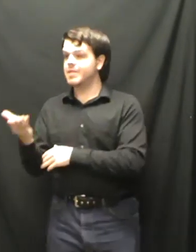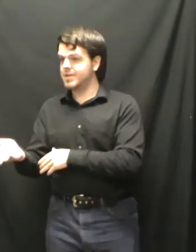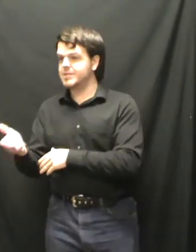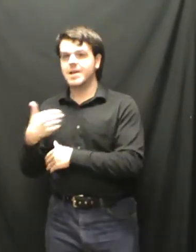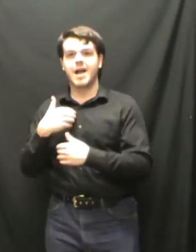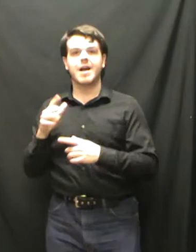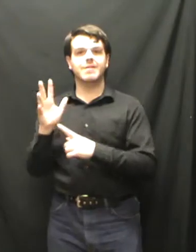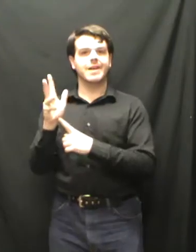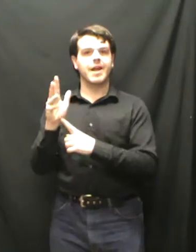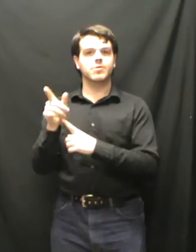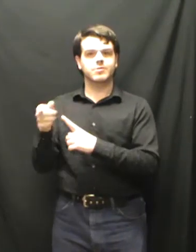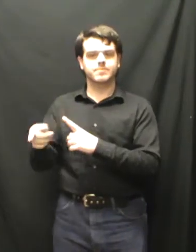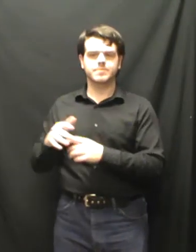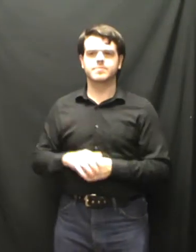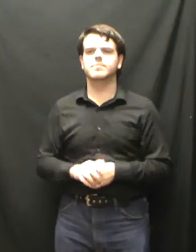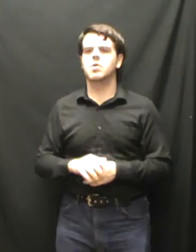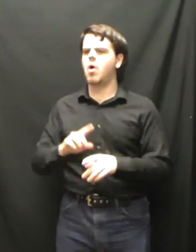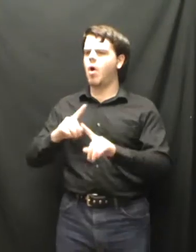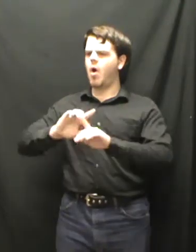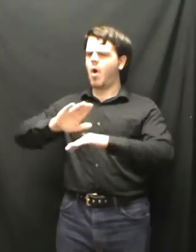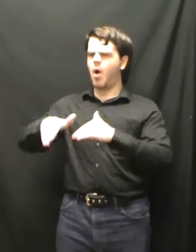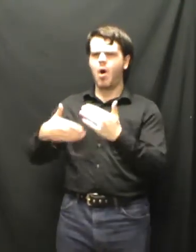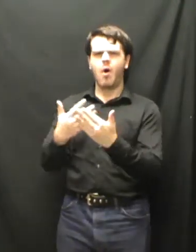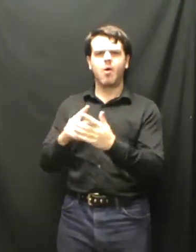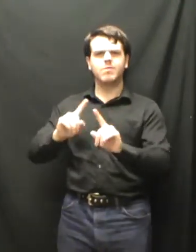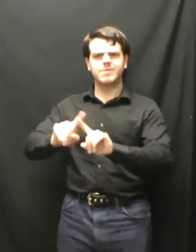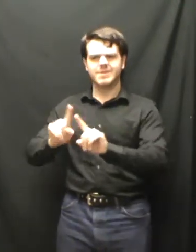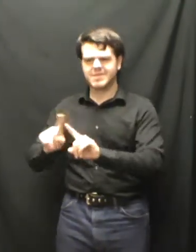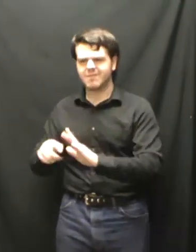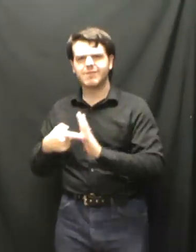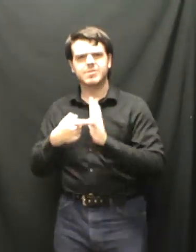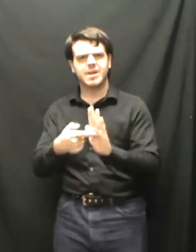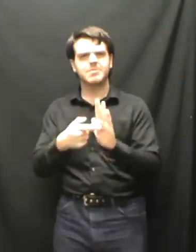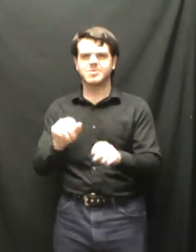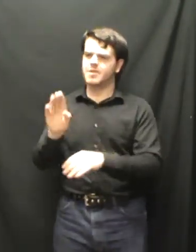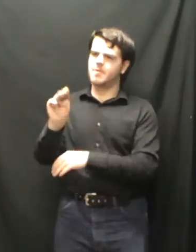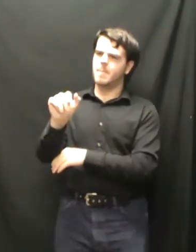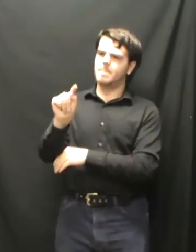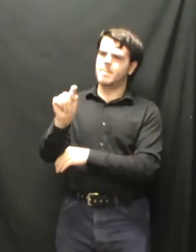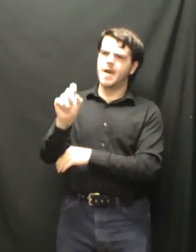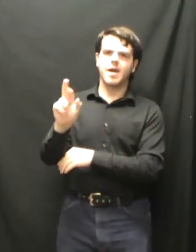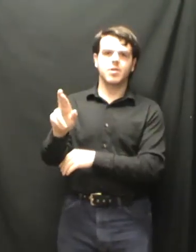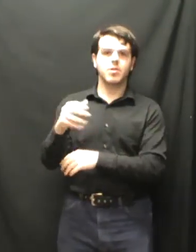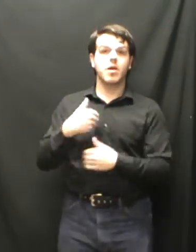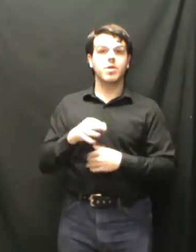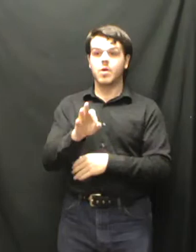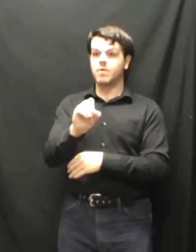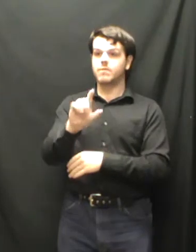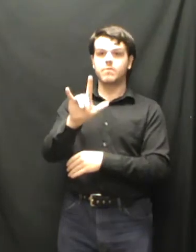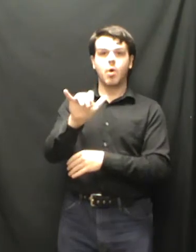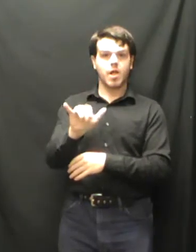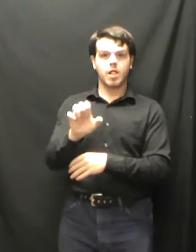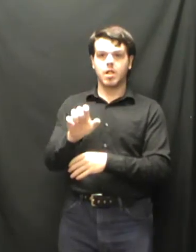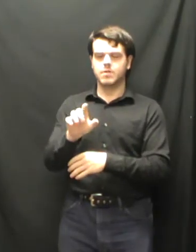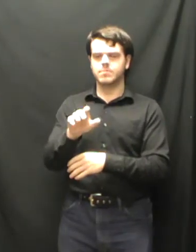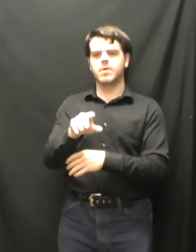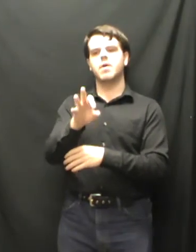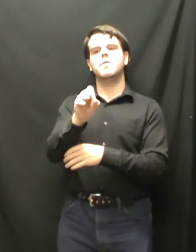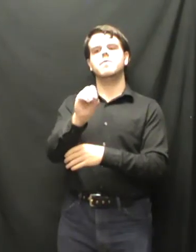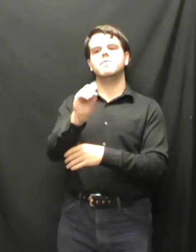They all are different examples of matter. Here's some foil that you would find at home, and here's some stuff that is